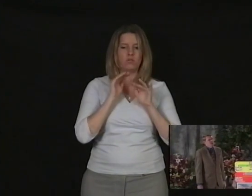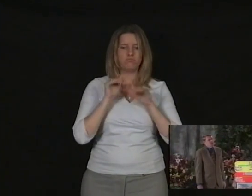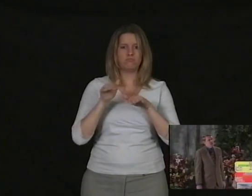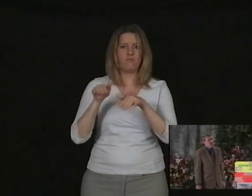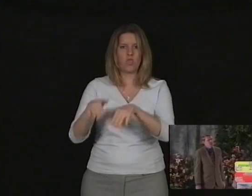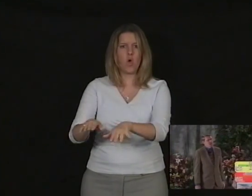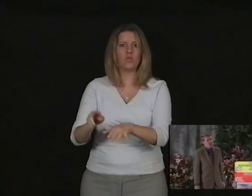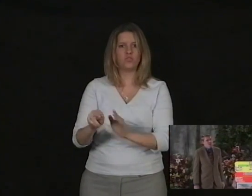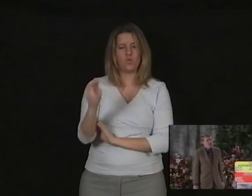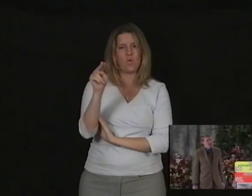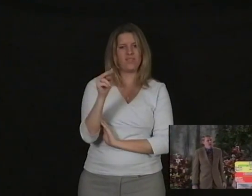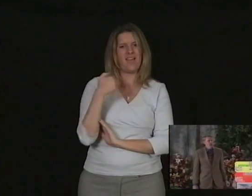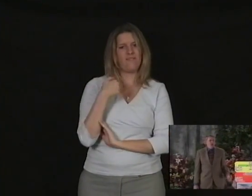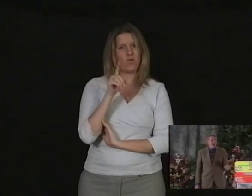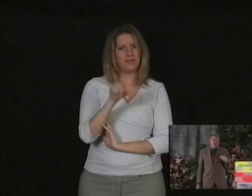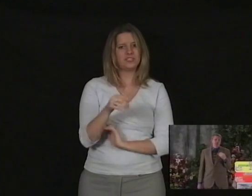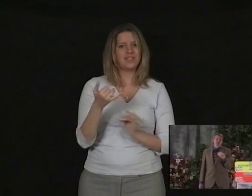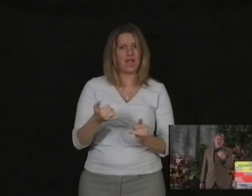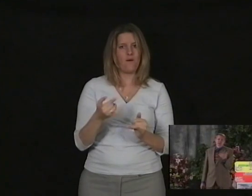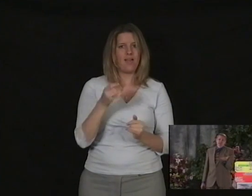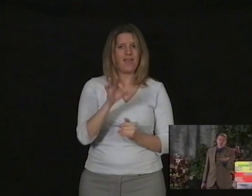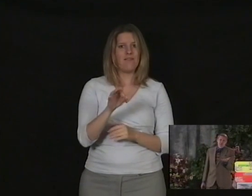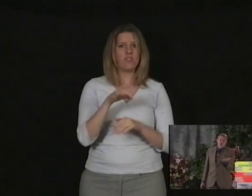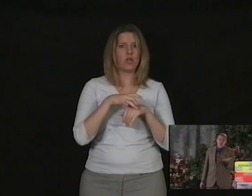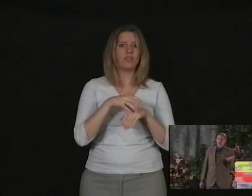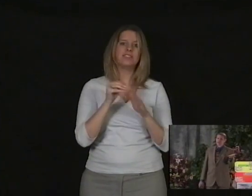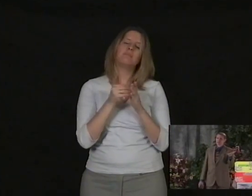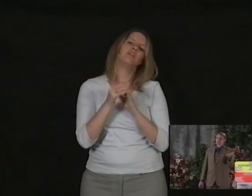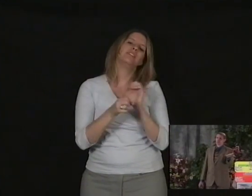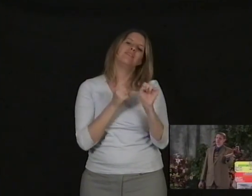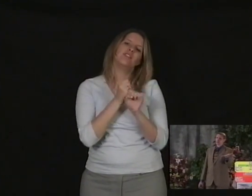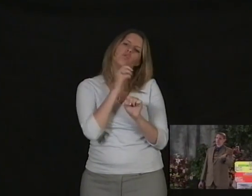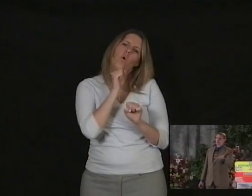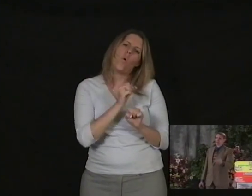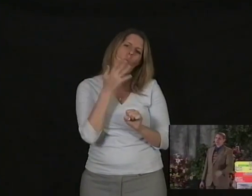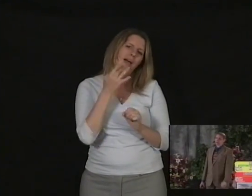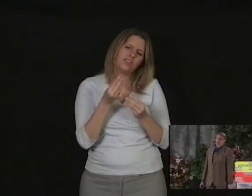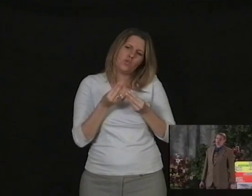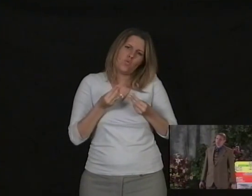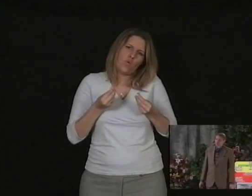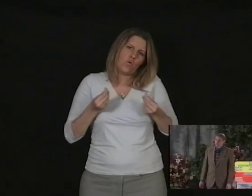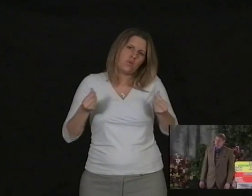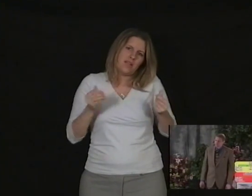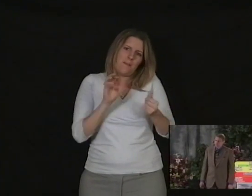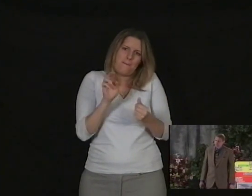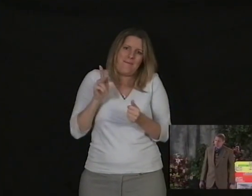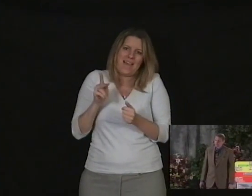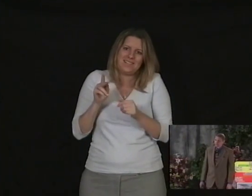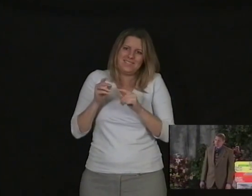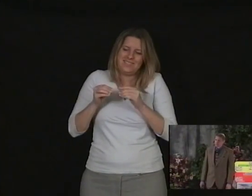I got a question now. If the Earth is millions of years old, why hasn't it eroded all the way back to Lake Erie?